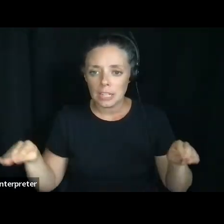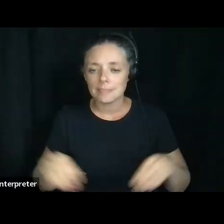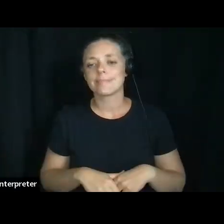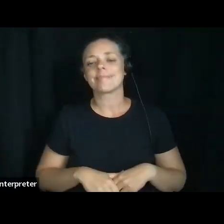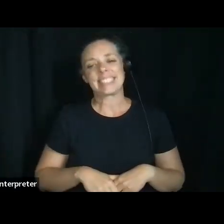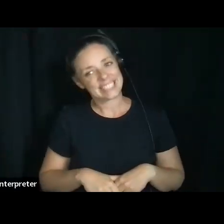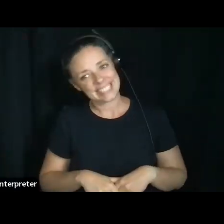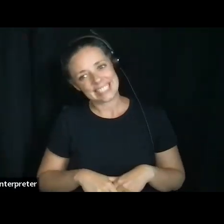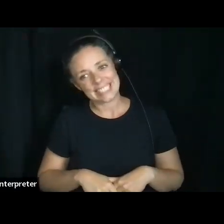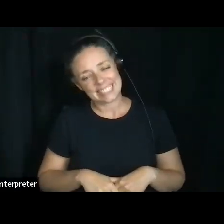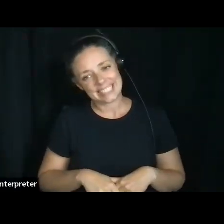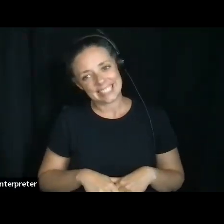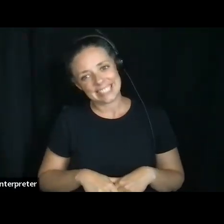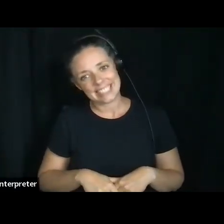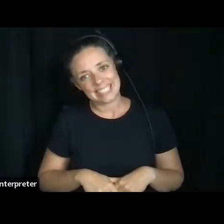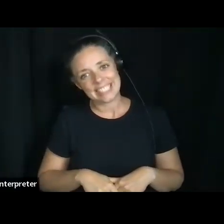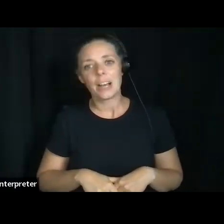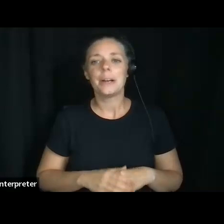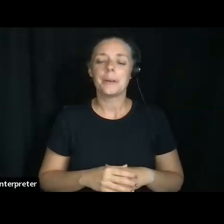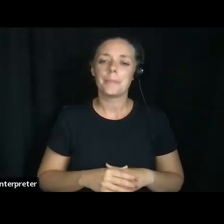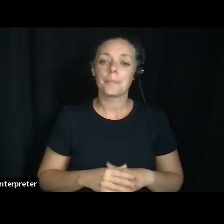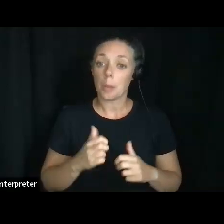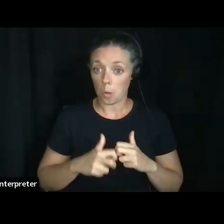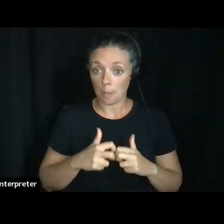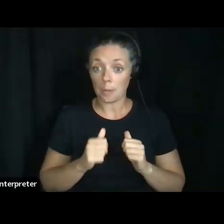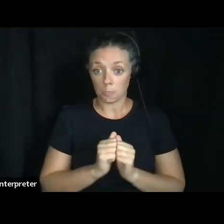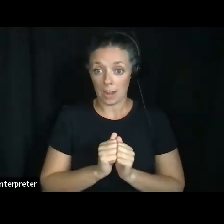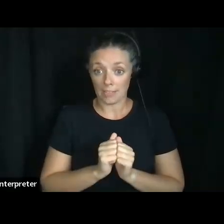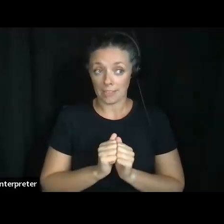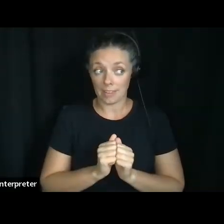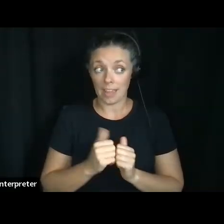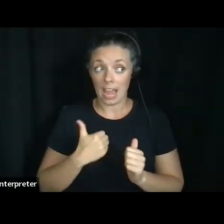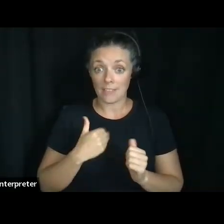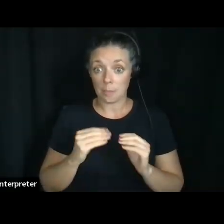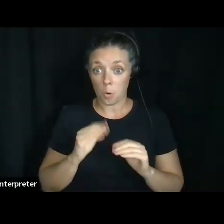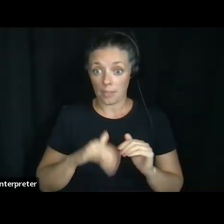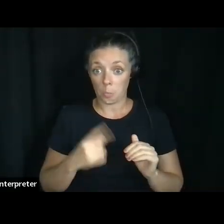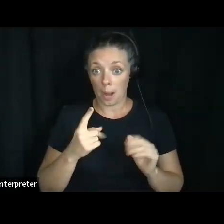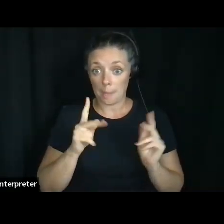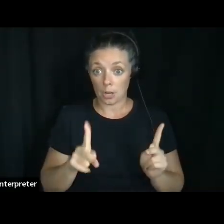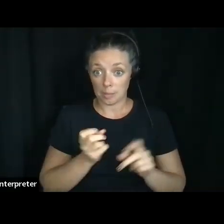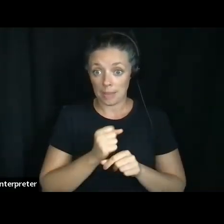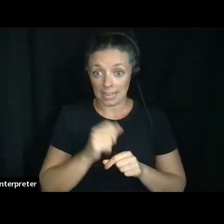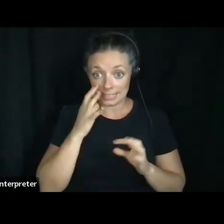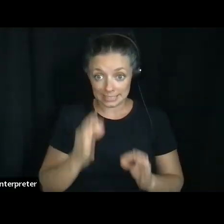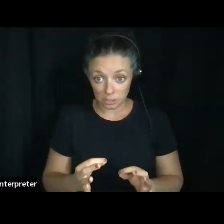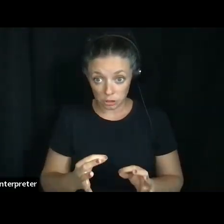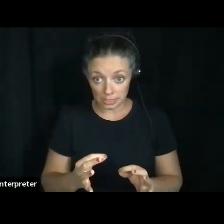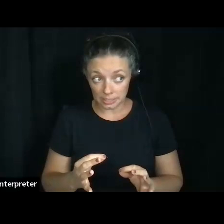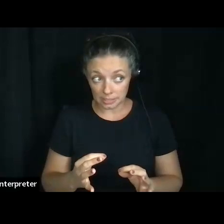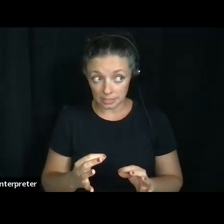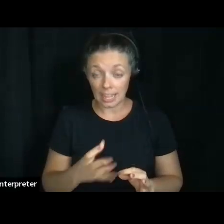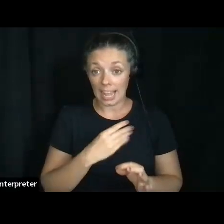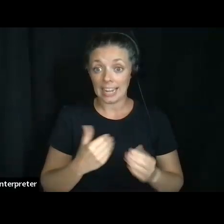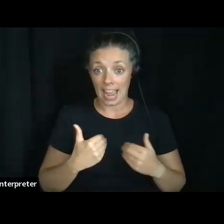Um, the problem with having more than one person making a decision and having the same authority